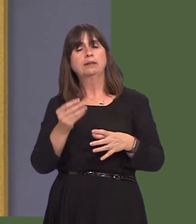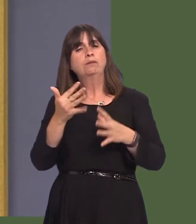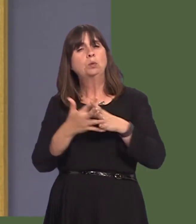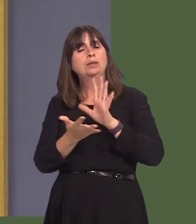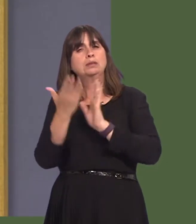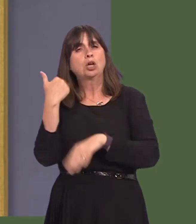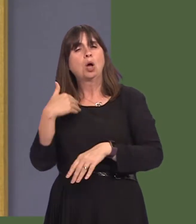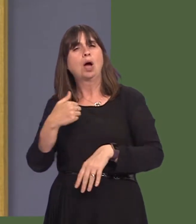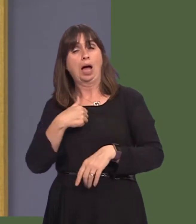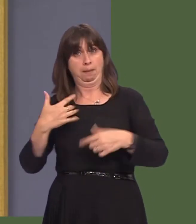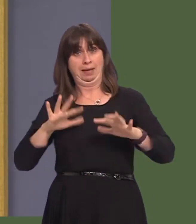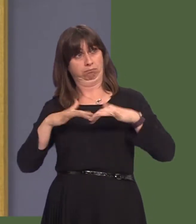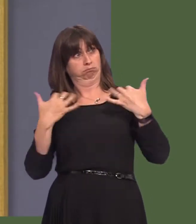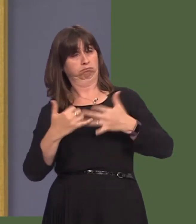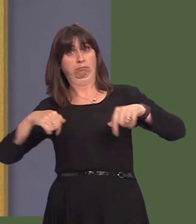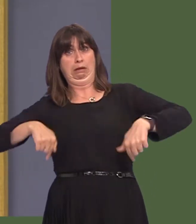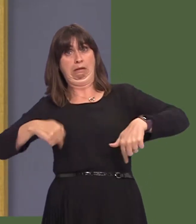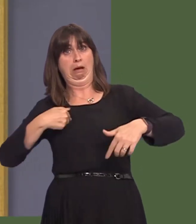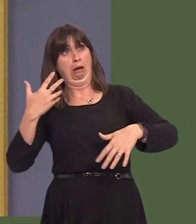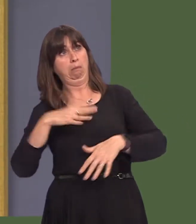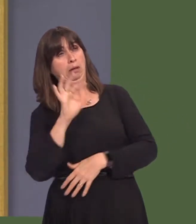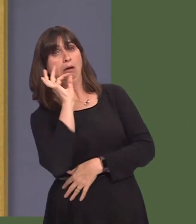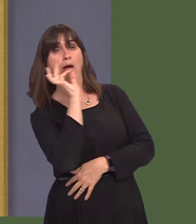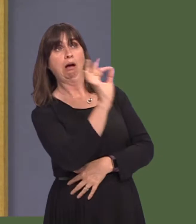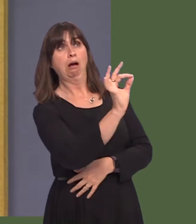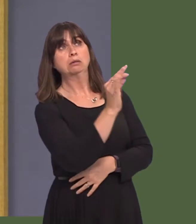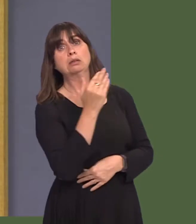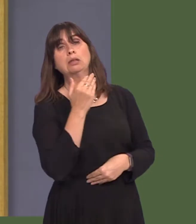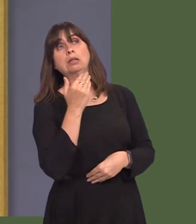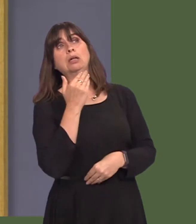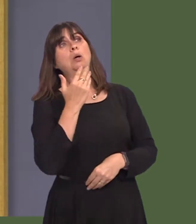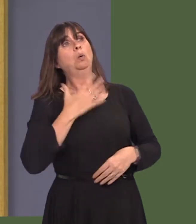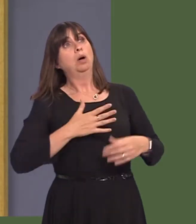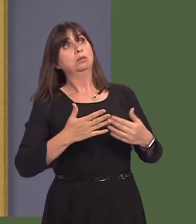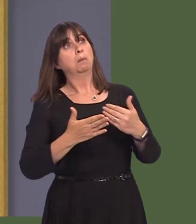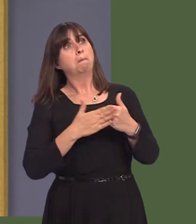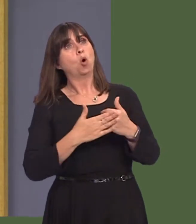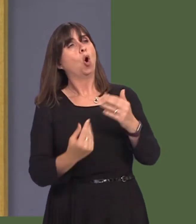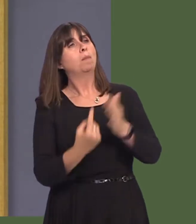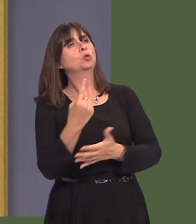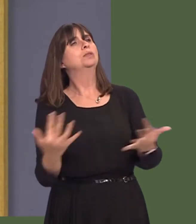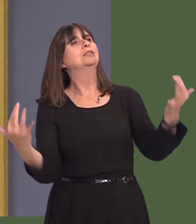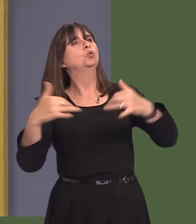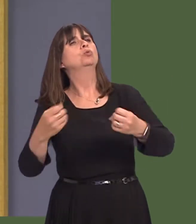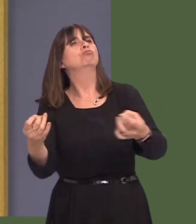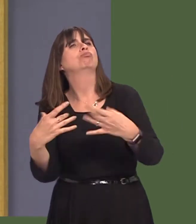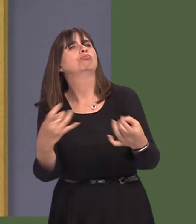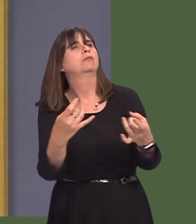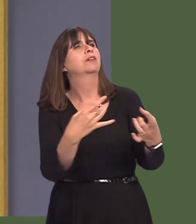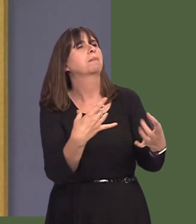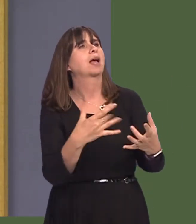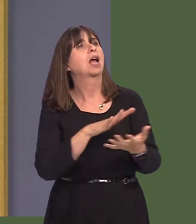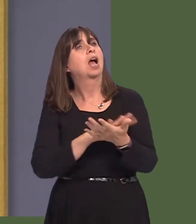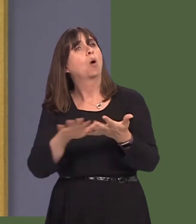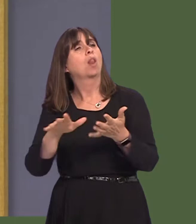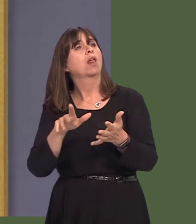weeks ago about having additional opportunities for people to take part in that consultation, and